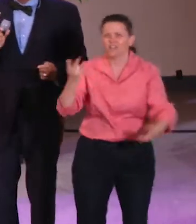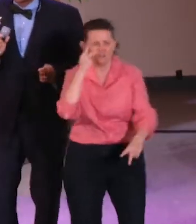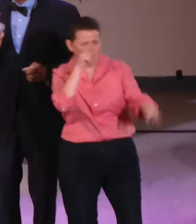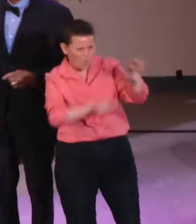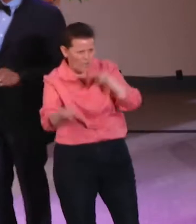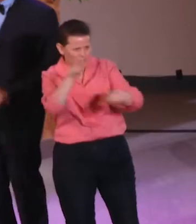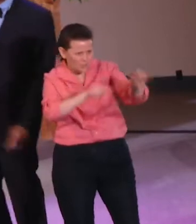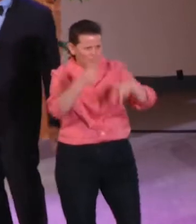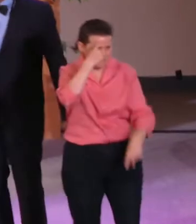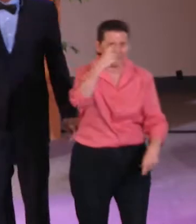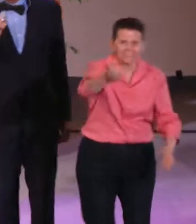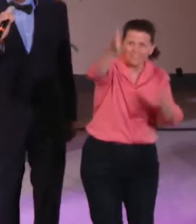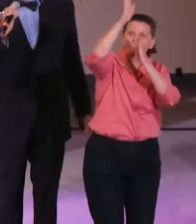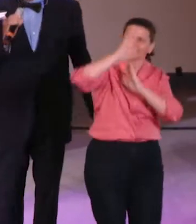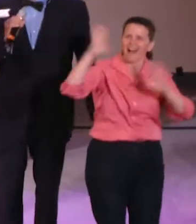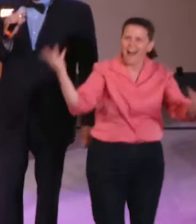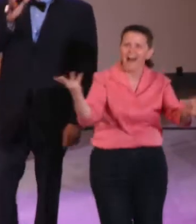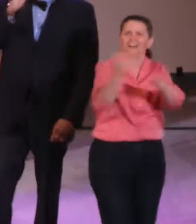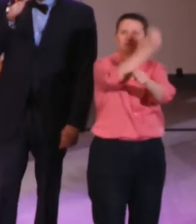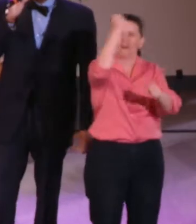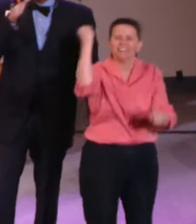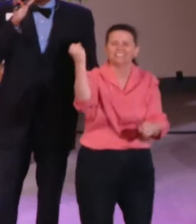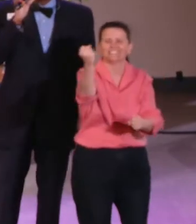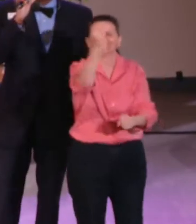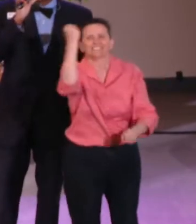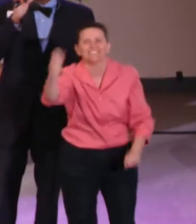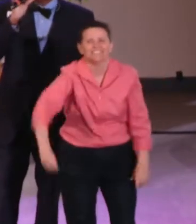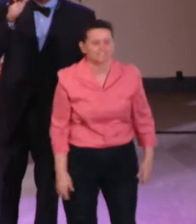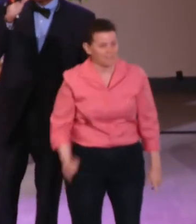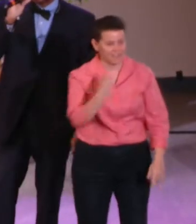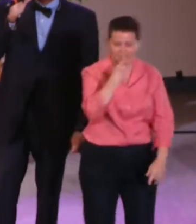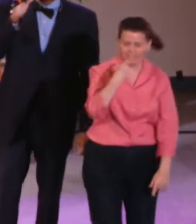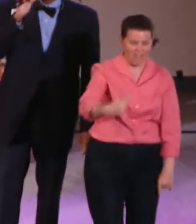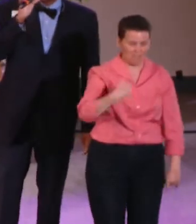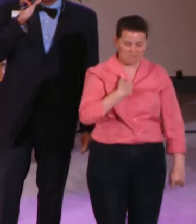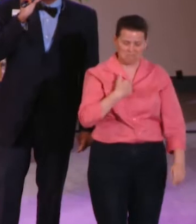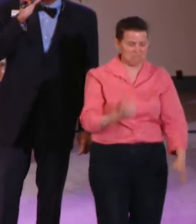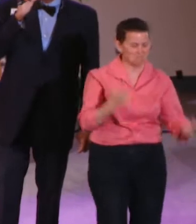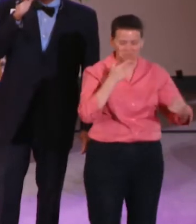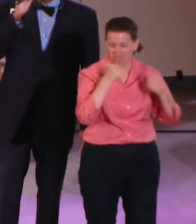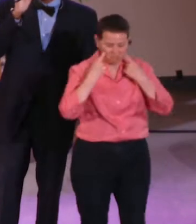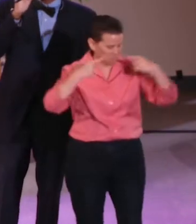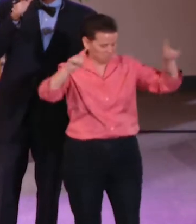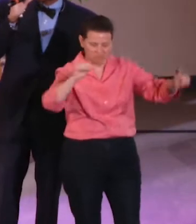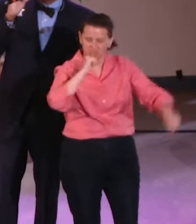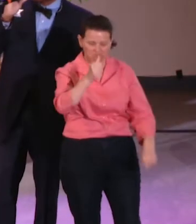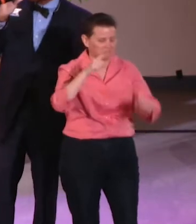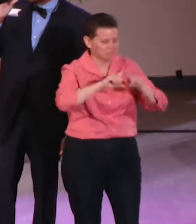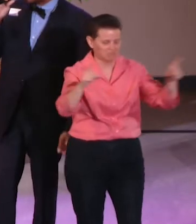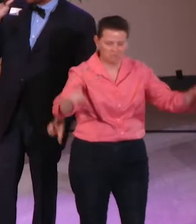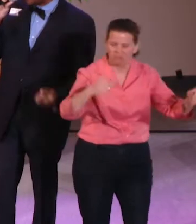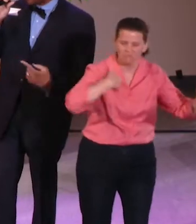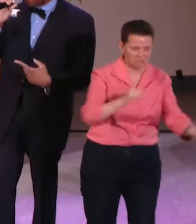Tell it, tell it, my God won. They say I wasn't gonna make it. Hey. They said it couldn't be done. My. But every time they see me,